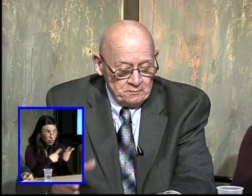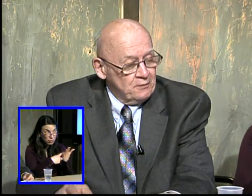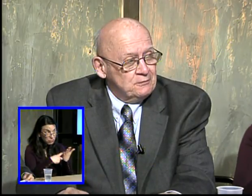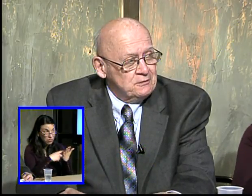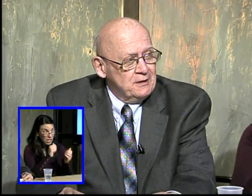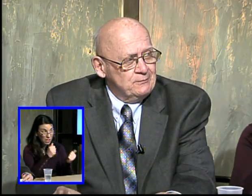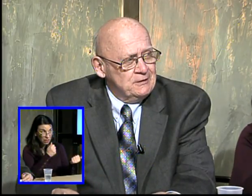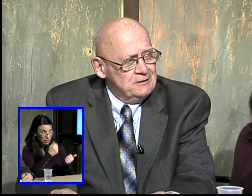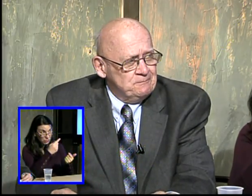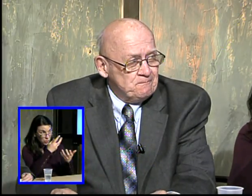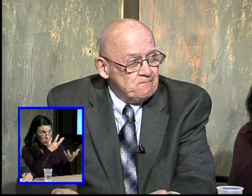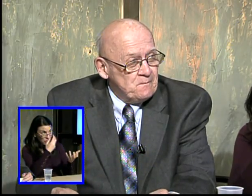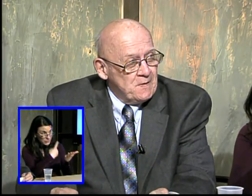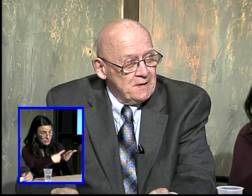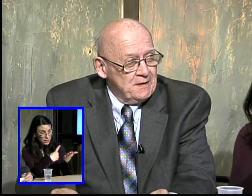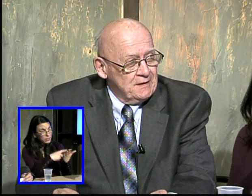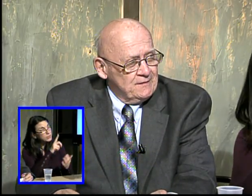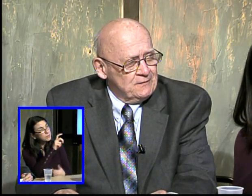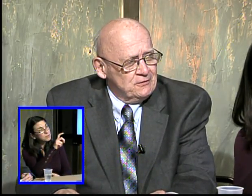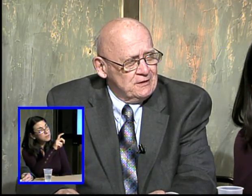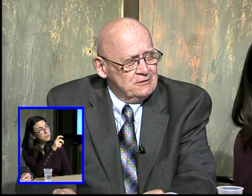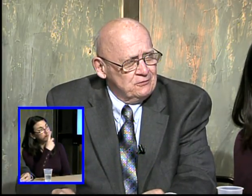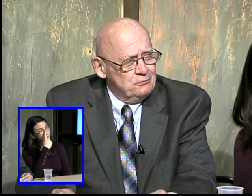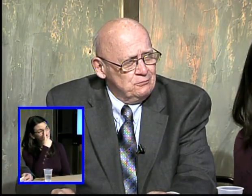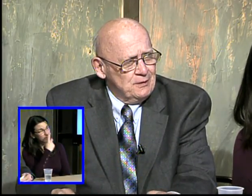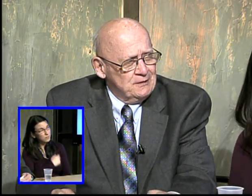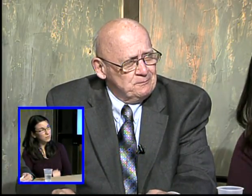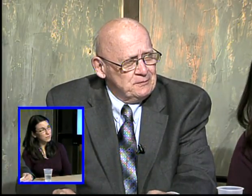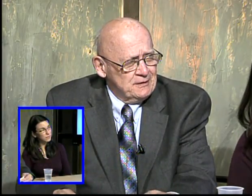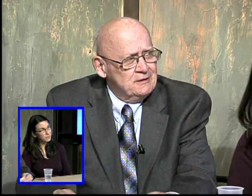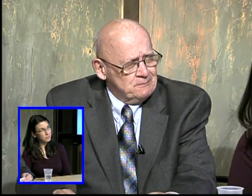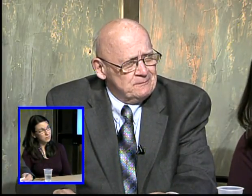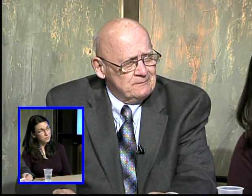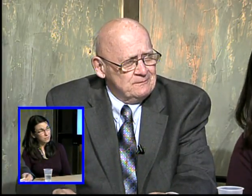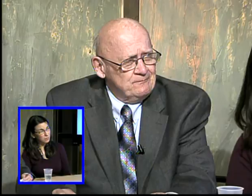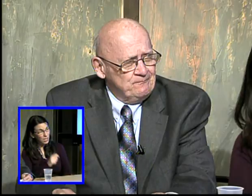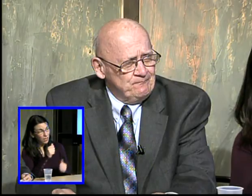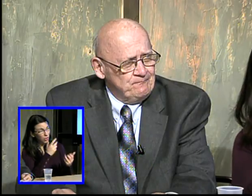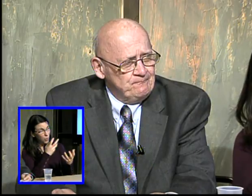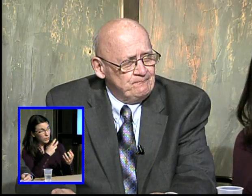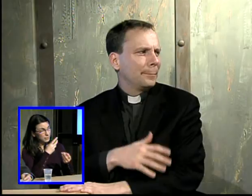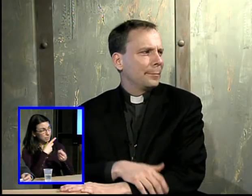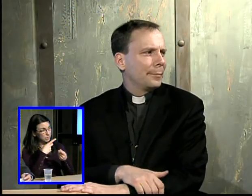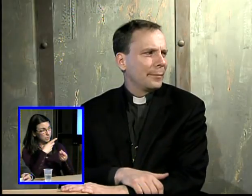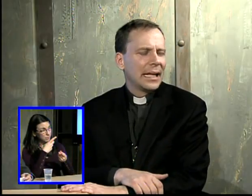So do you have anything you'd like to say?